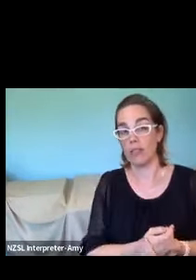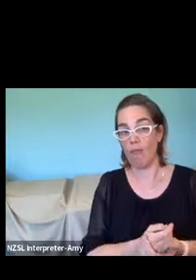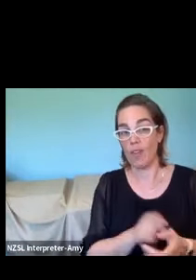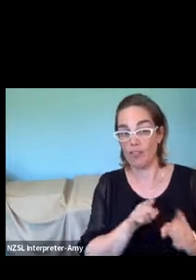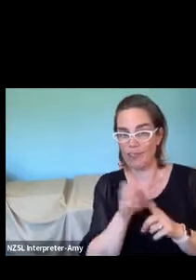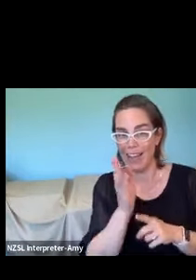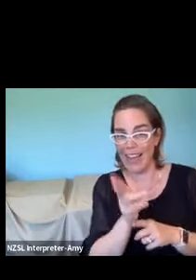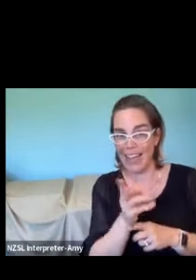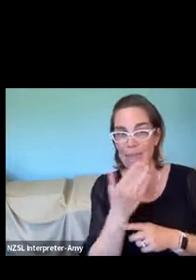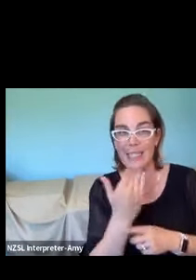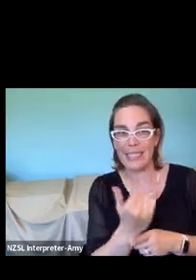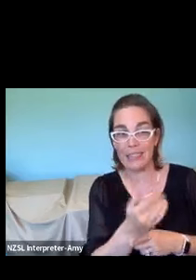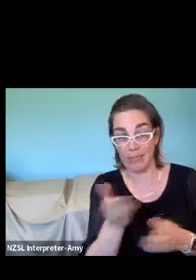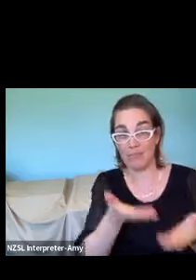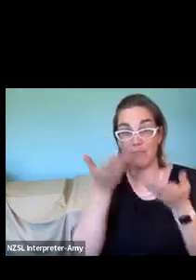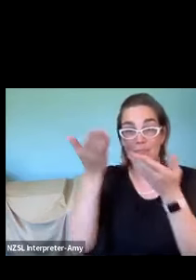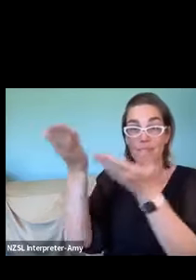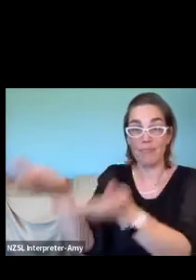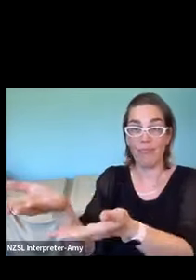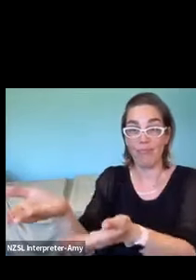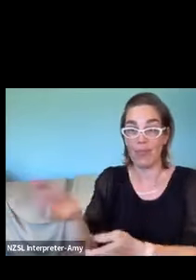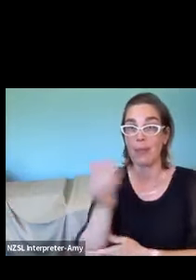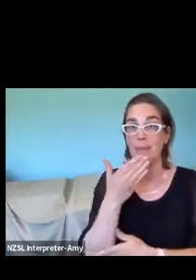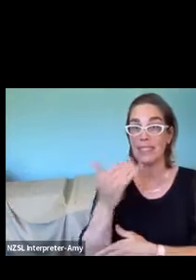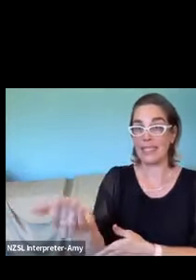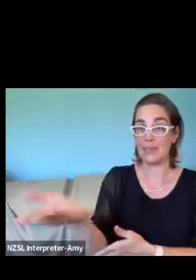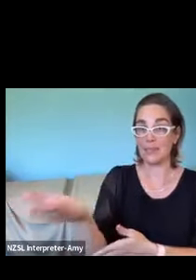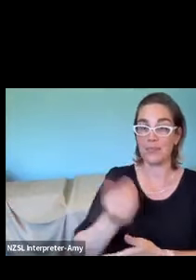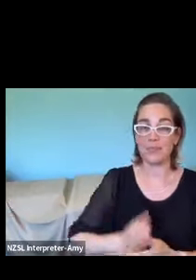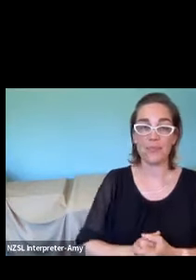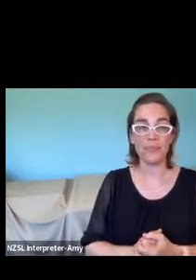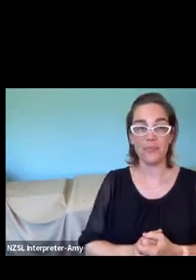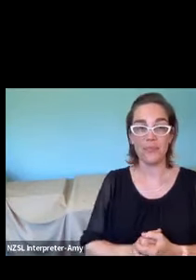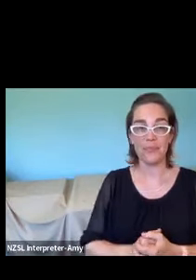that. Back to your submission. Thank you.